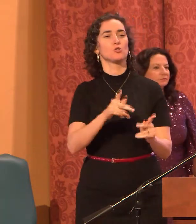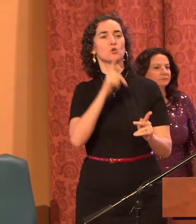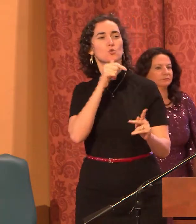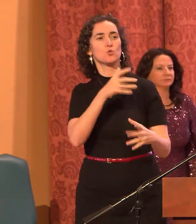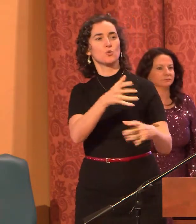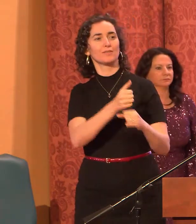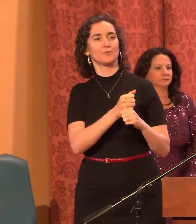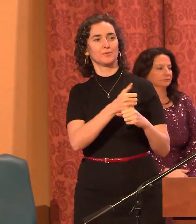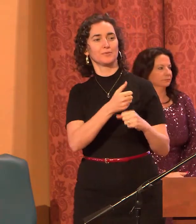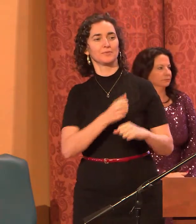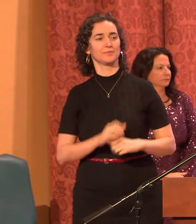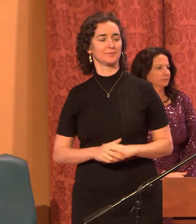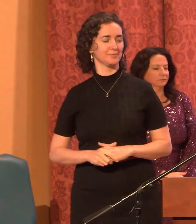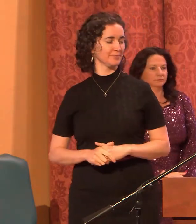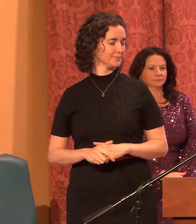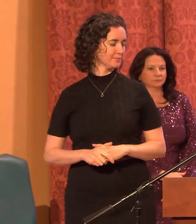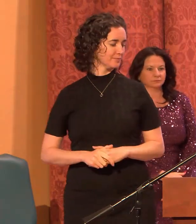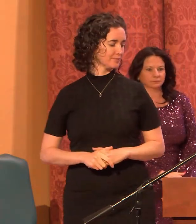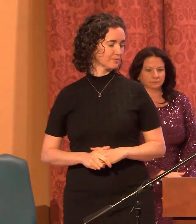recipient.